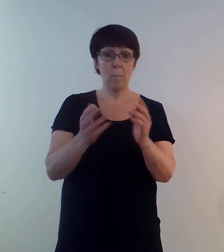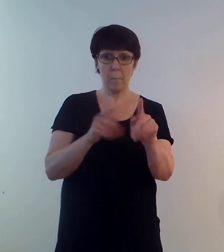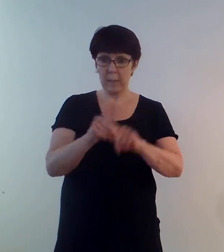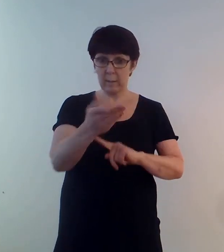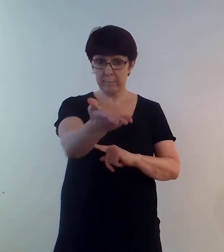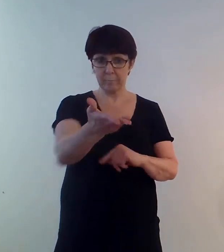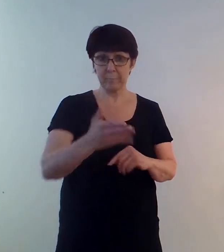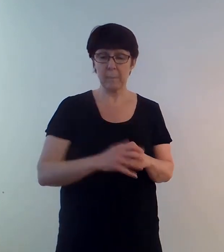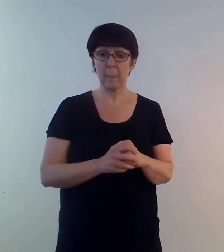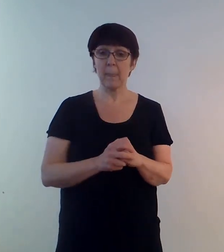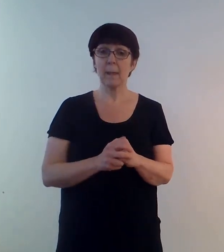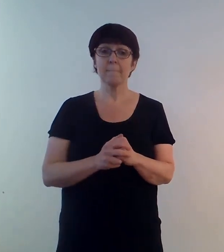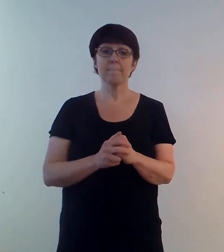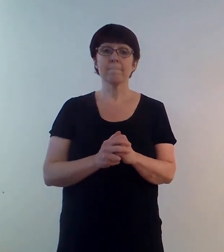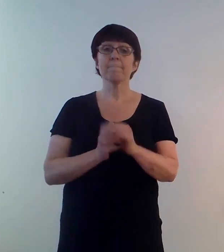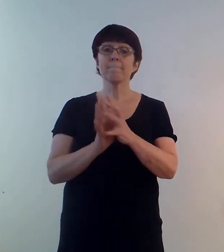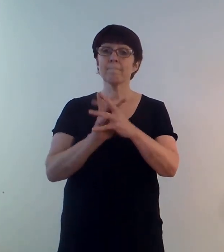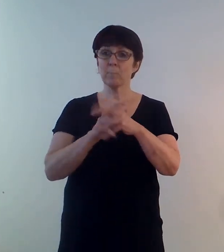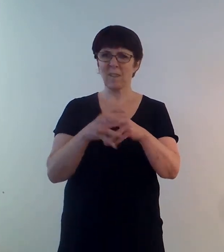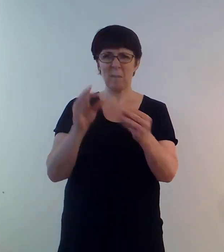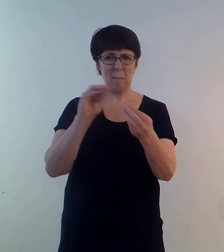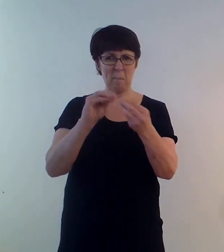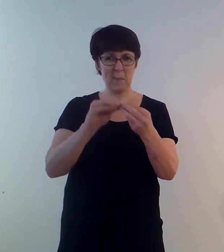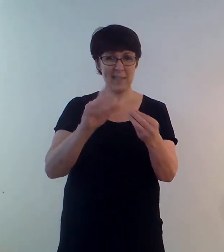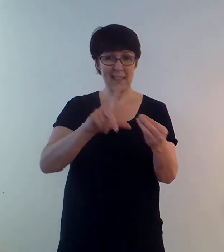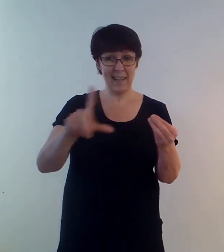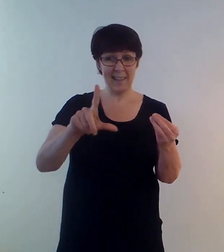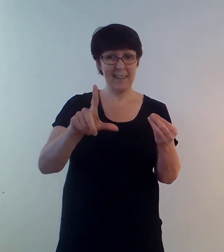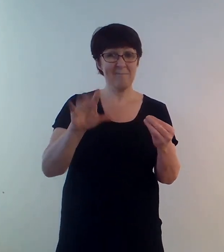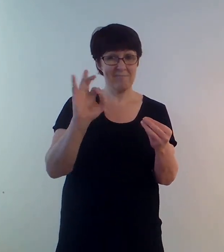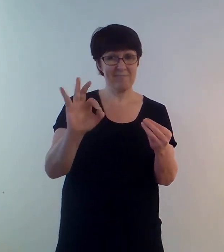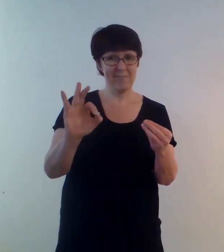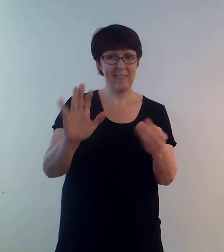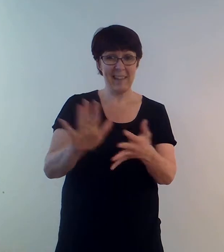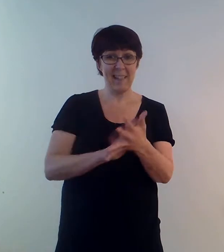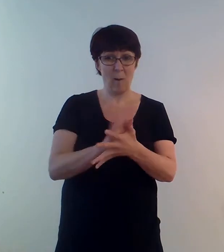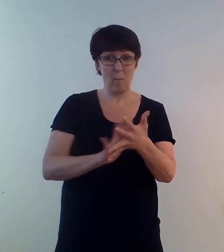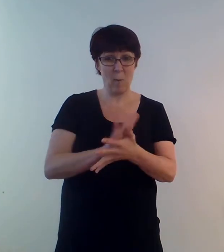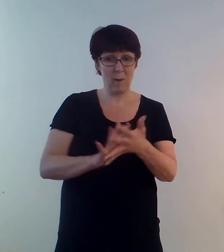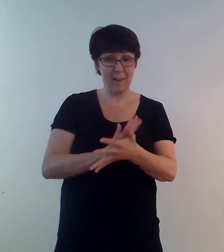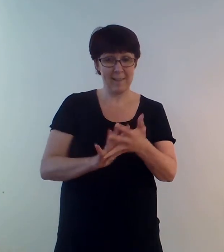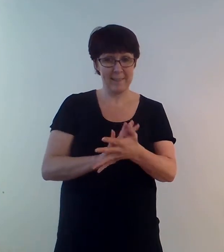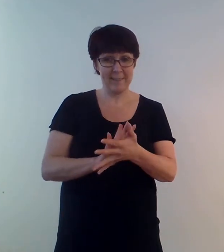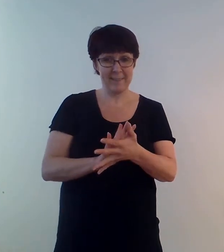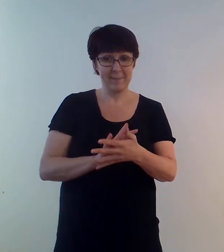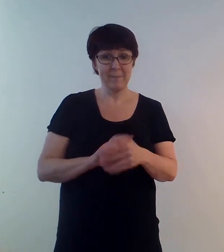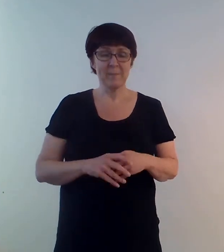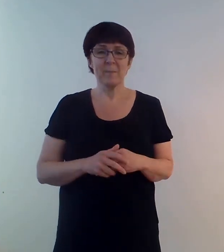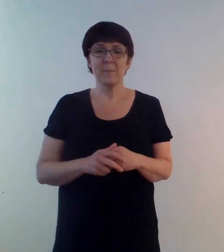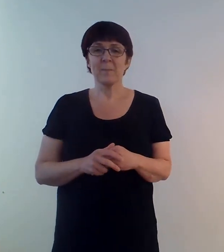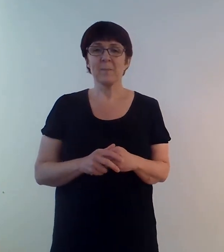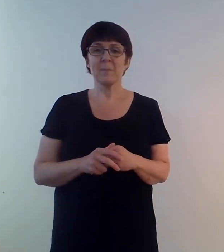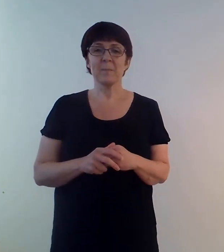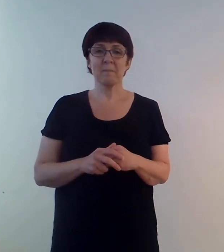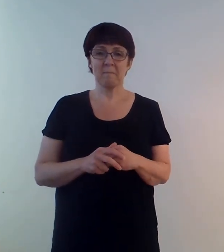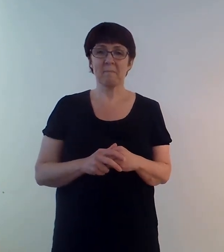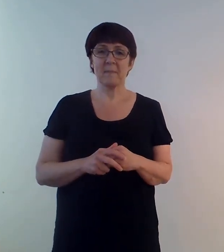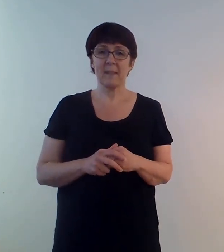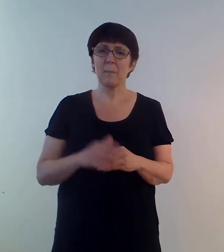rolling as we go forwards and backwards, putting a little bit of pressure each side. Again, like I say, it's really important. We're going to put in most